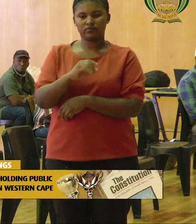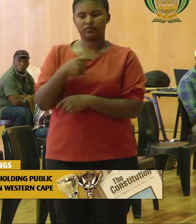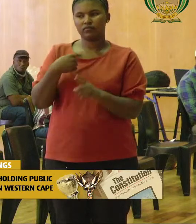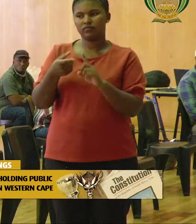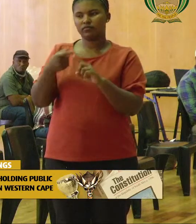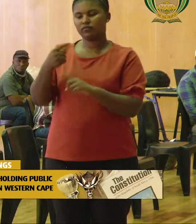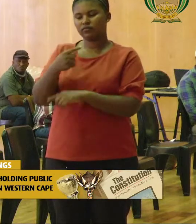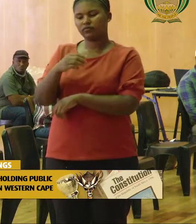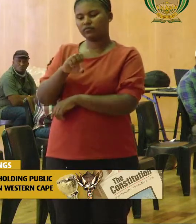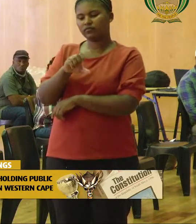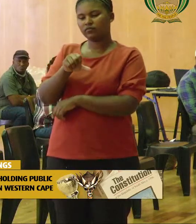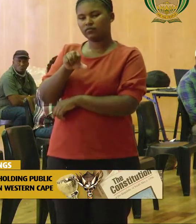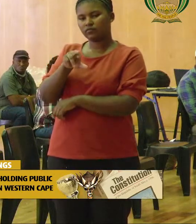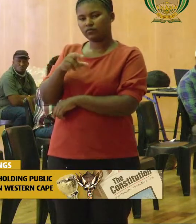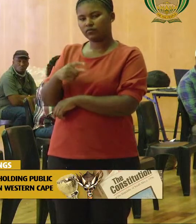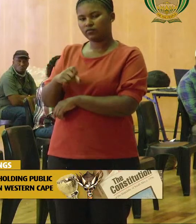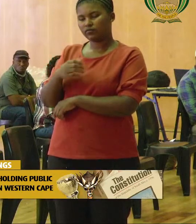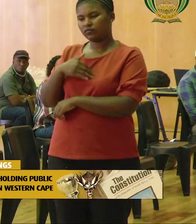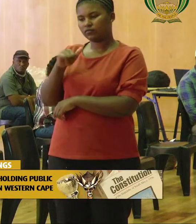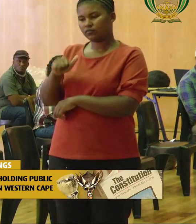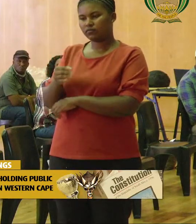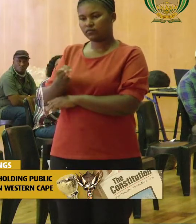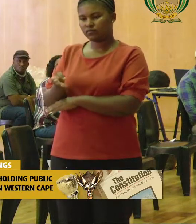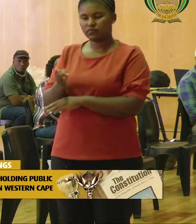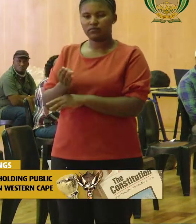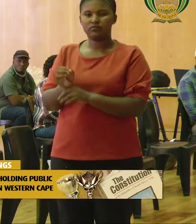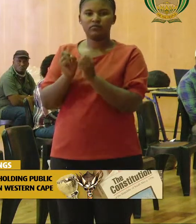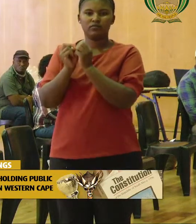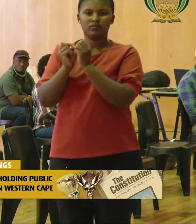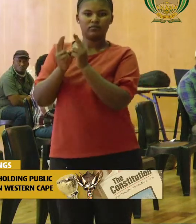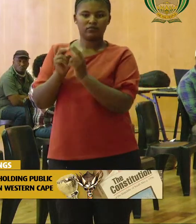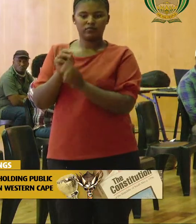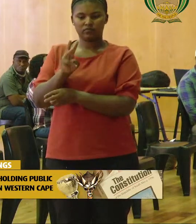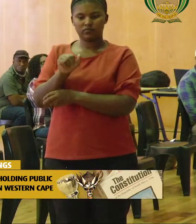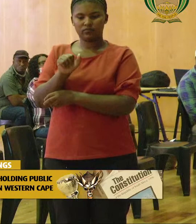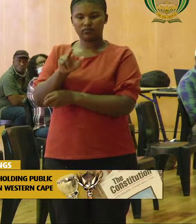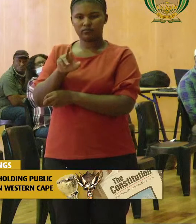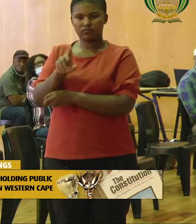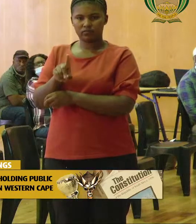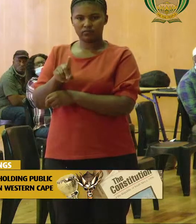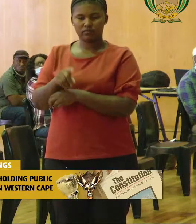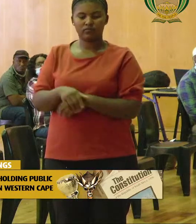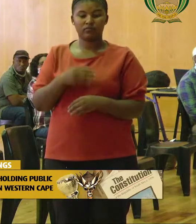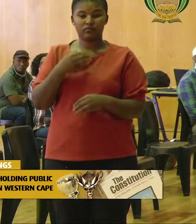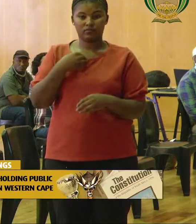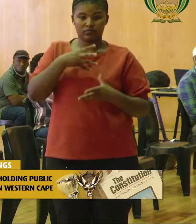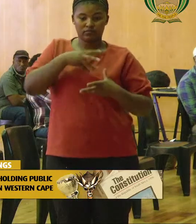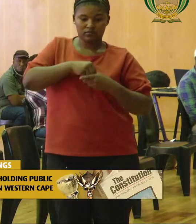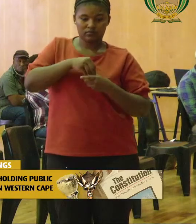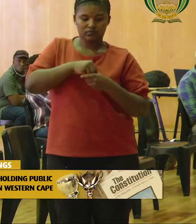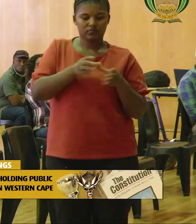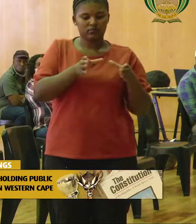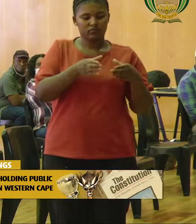George nguceba kwa 12 phansi kombutho we-ANC.